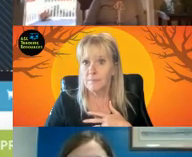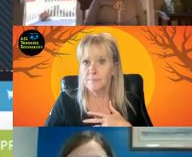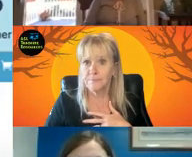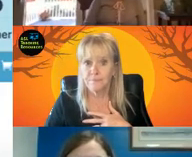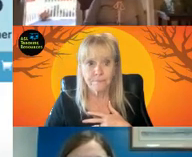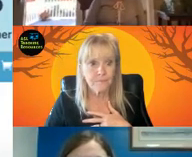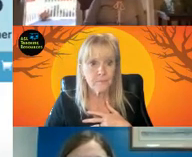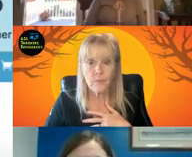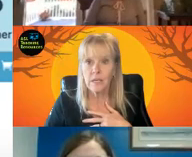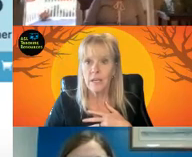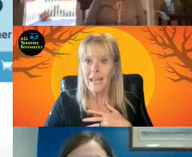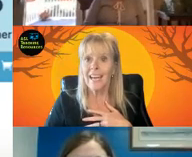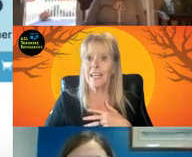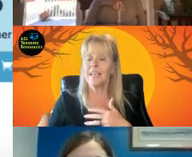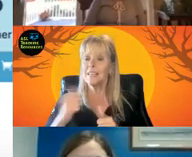And